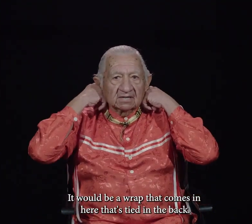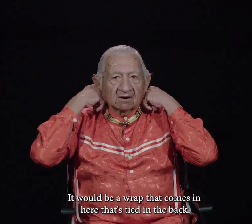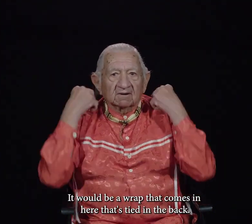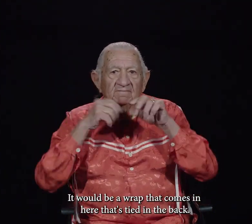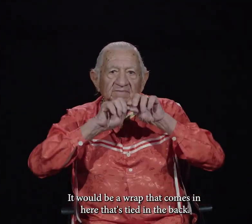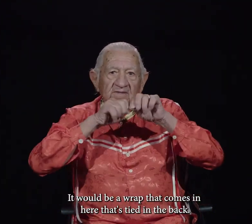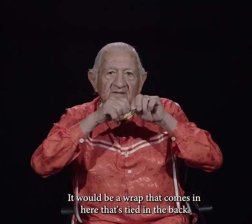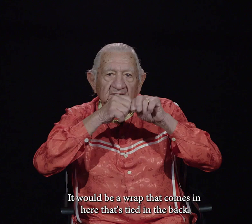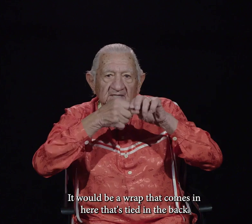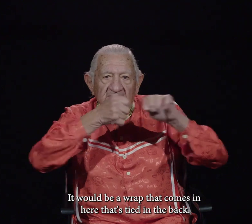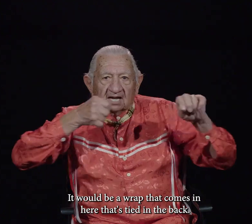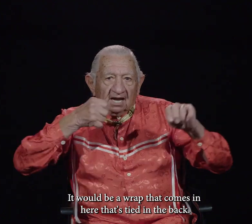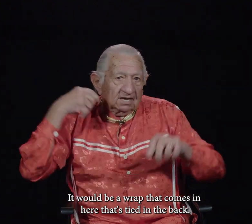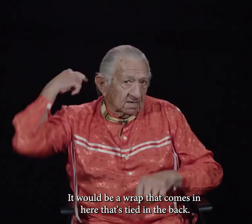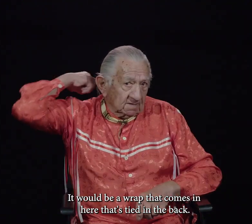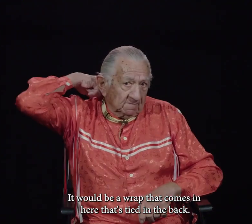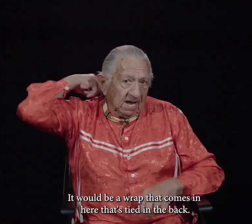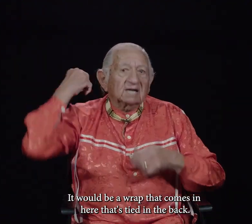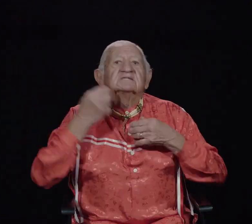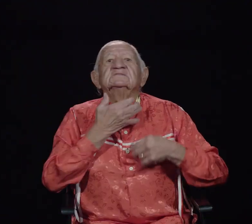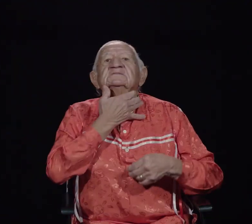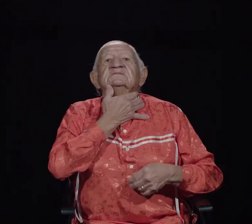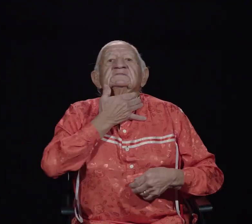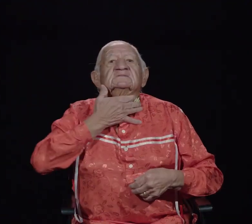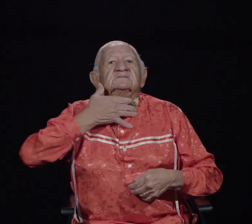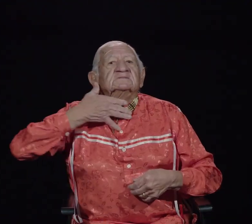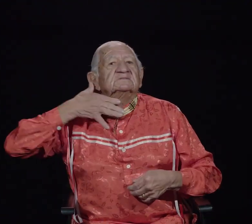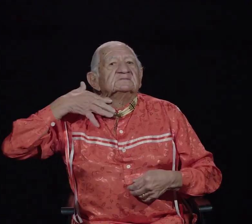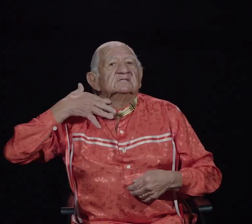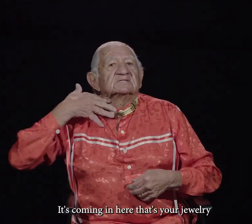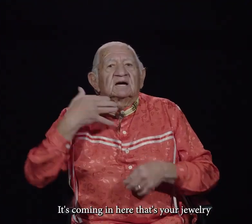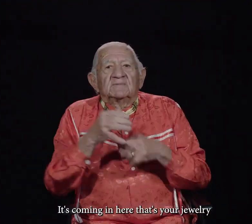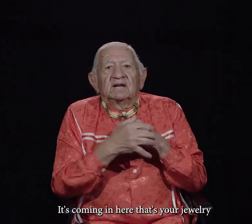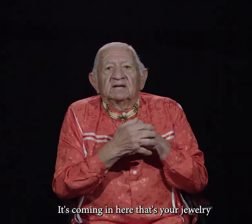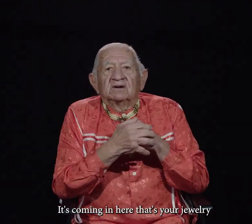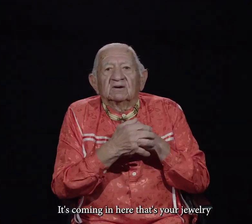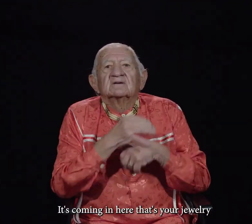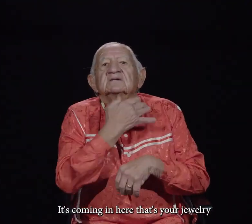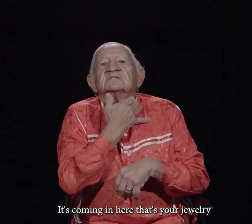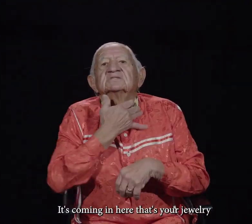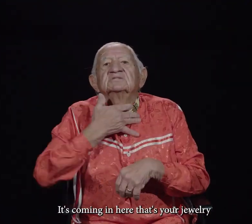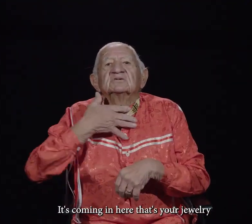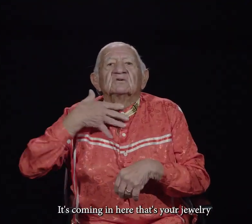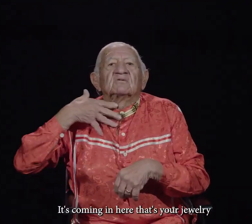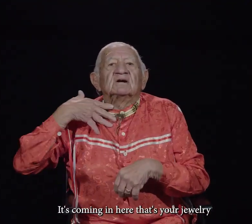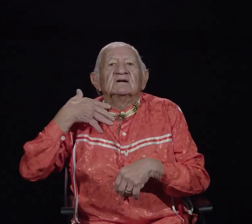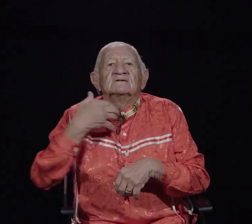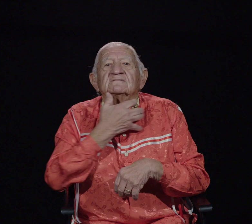here, that's tied in the back, that's coming in here. That's jewelry.